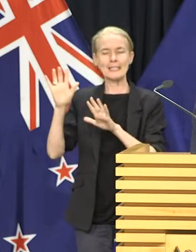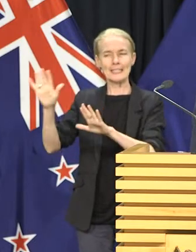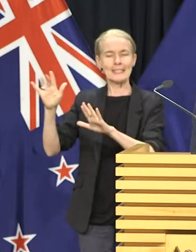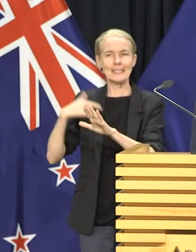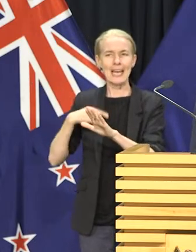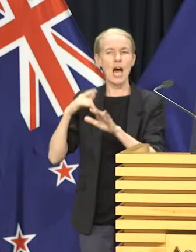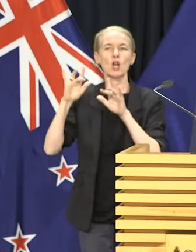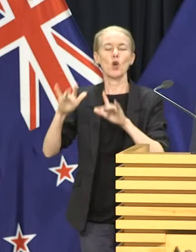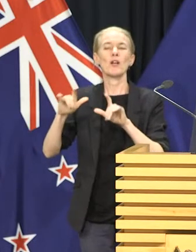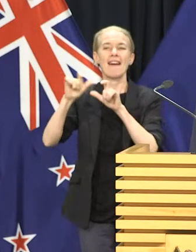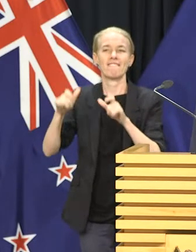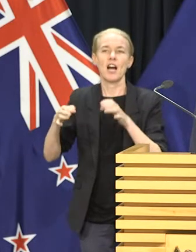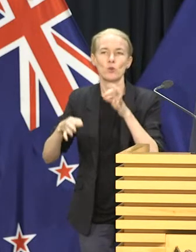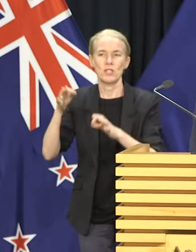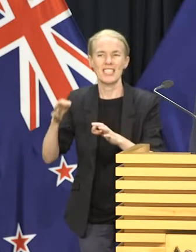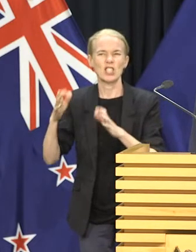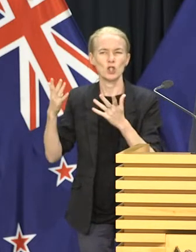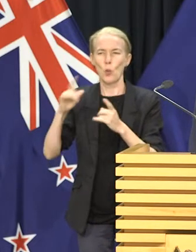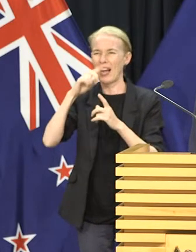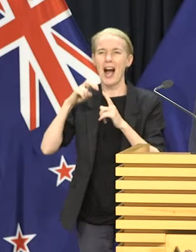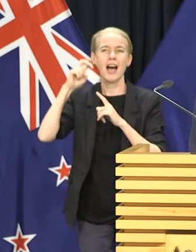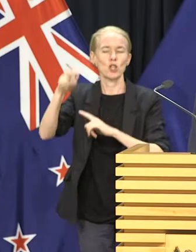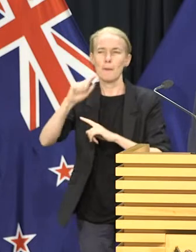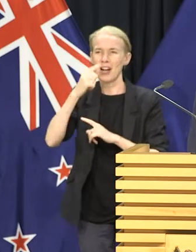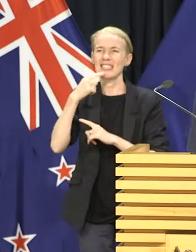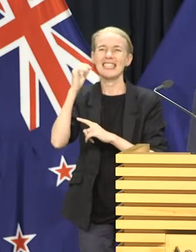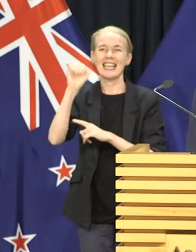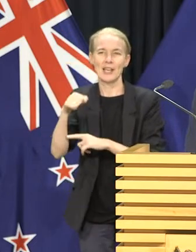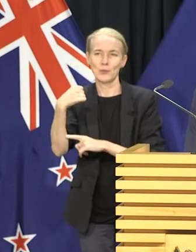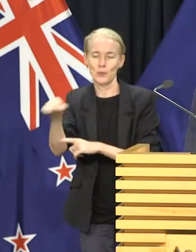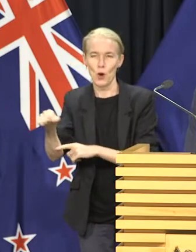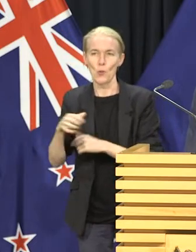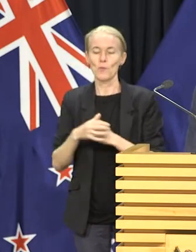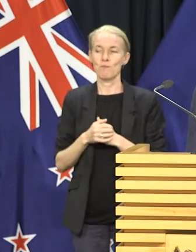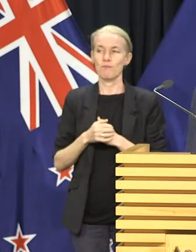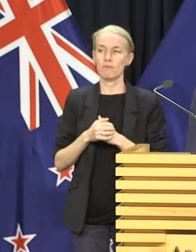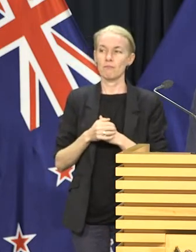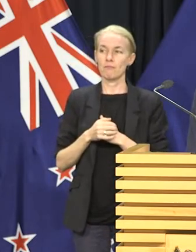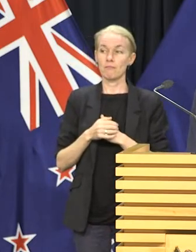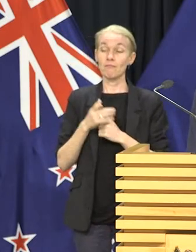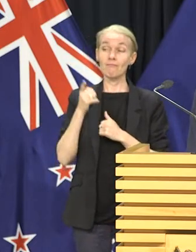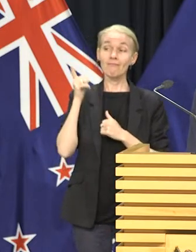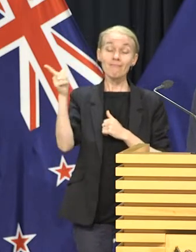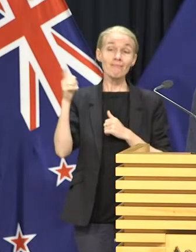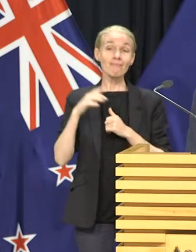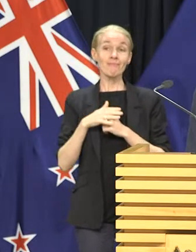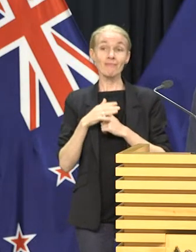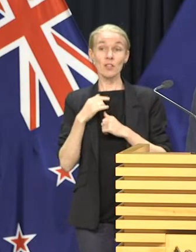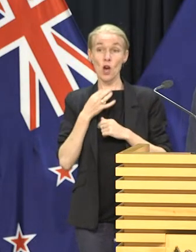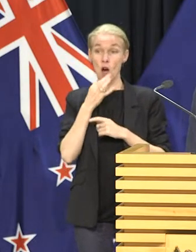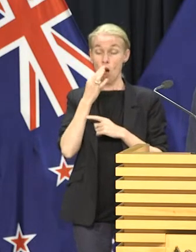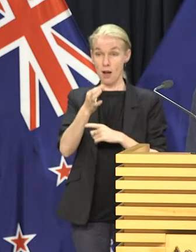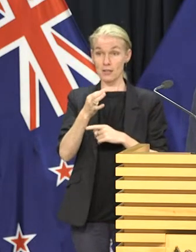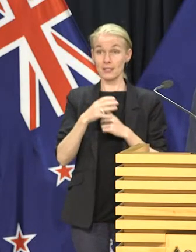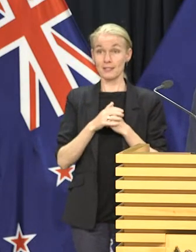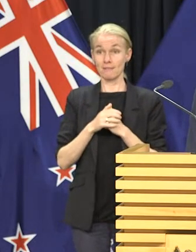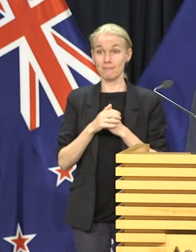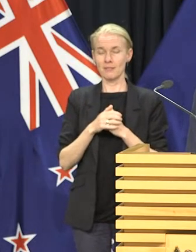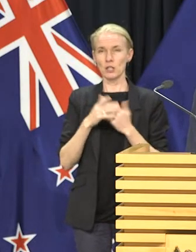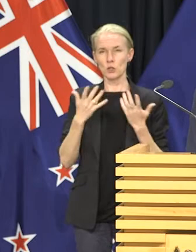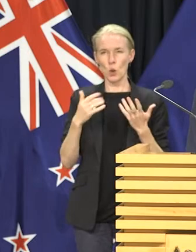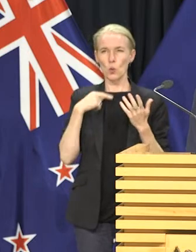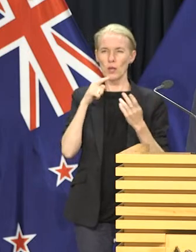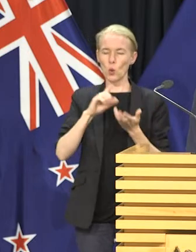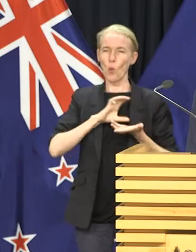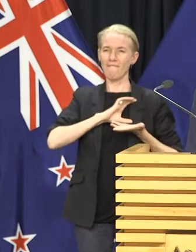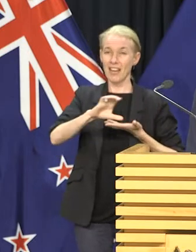Just on COVID, I just want to ask, you mentioned the 11 million for the Māori health providers. There was also 24.5 million for community-based